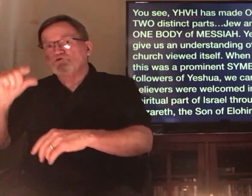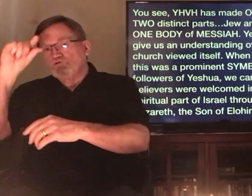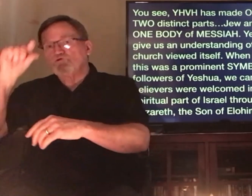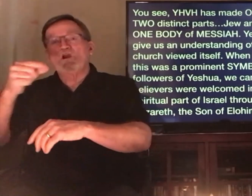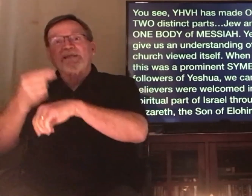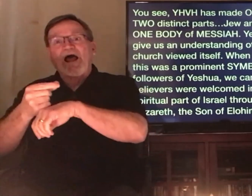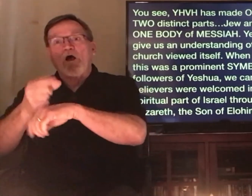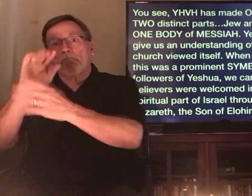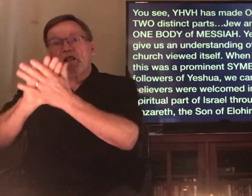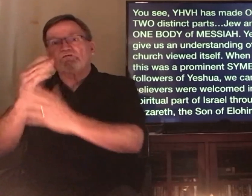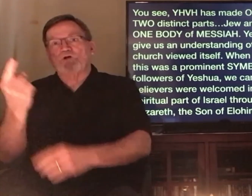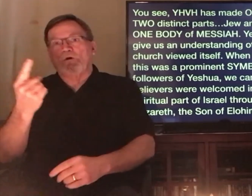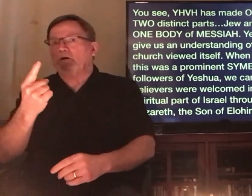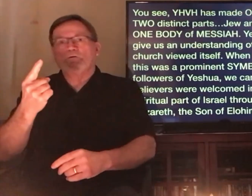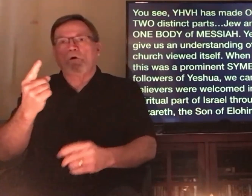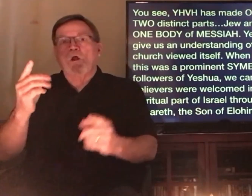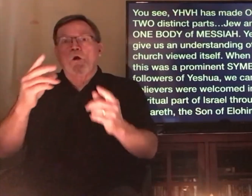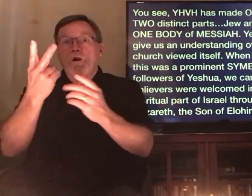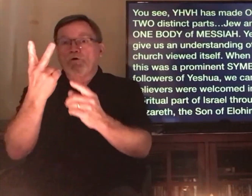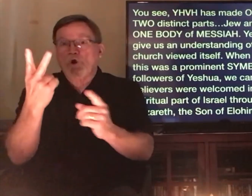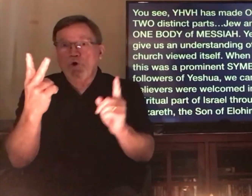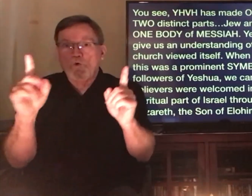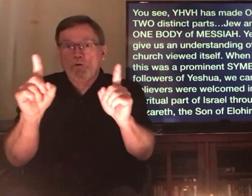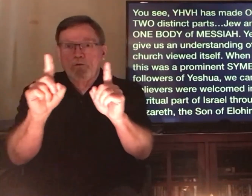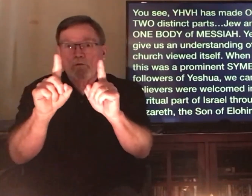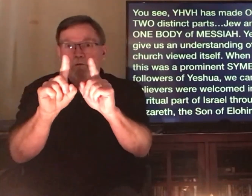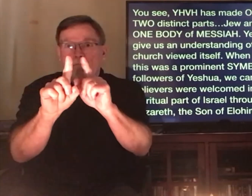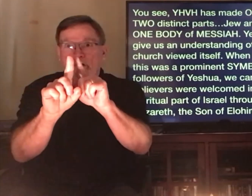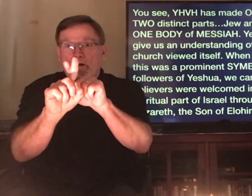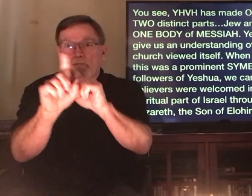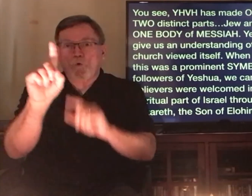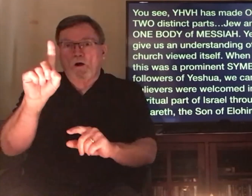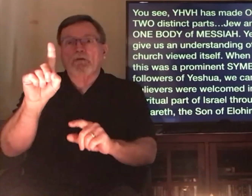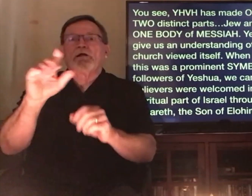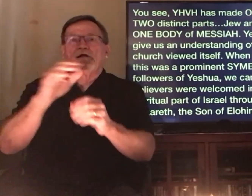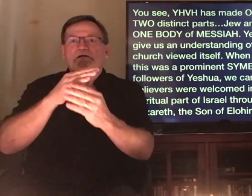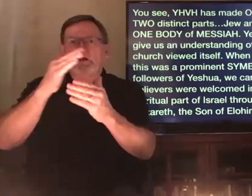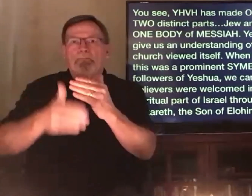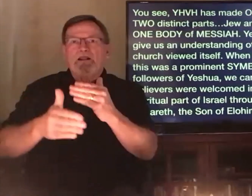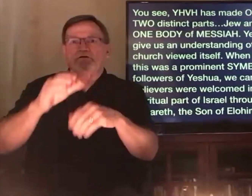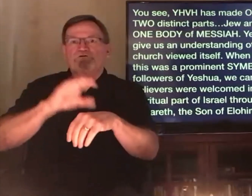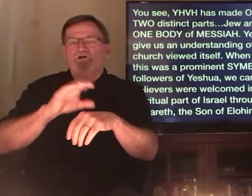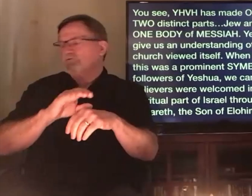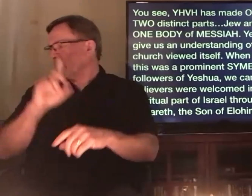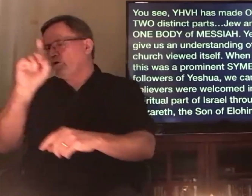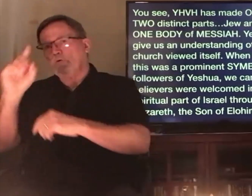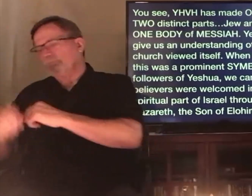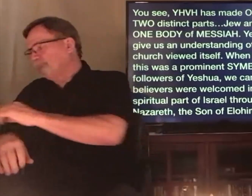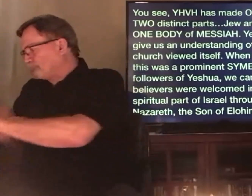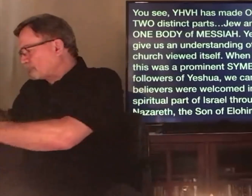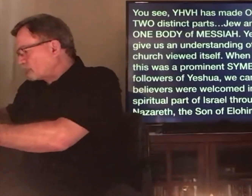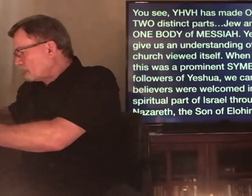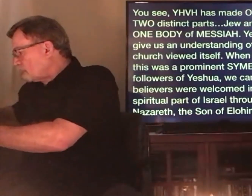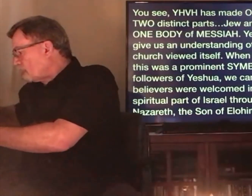believe two Gentile body, correct? One body and head, yes, sir. Interesting.